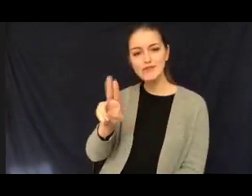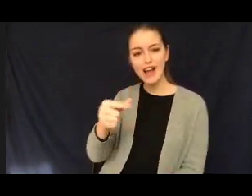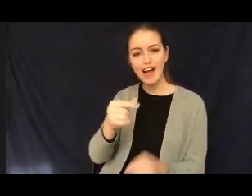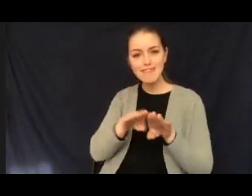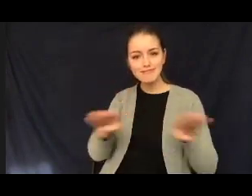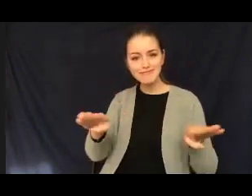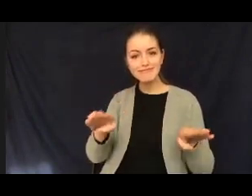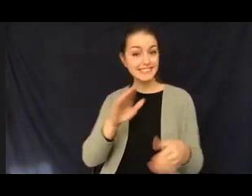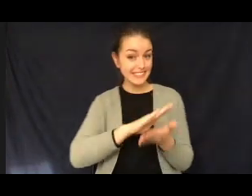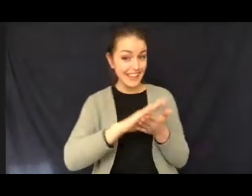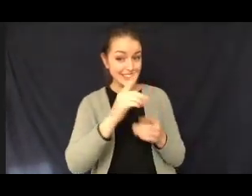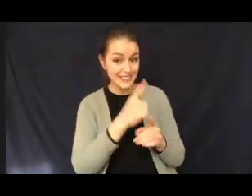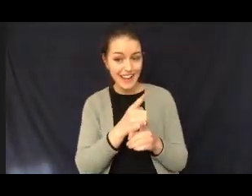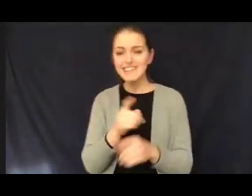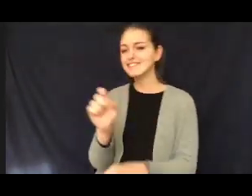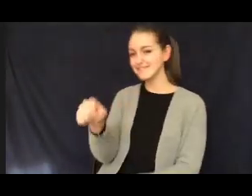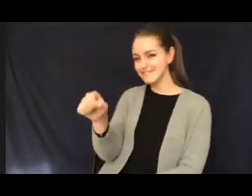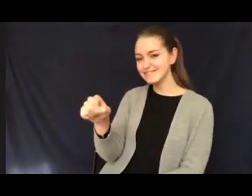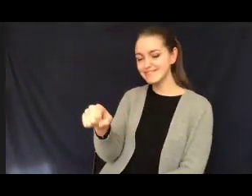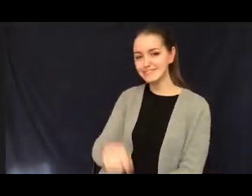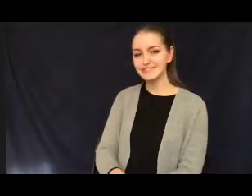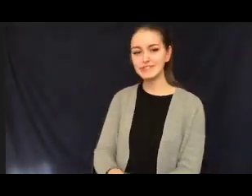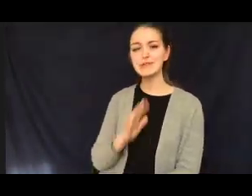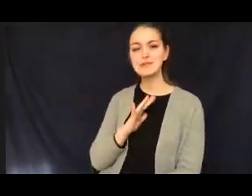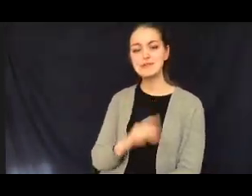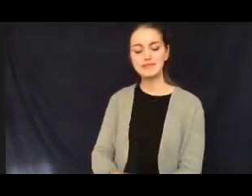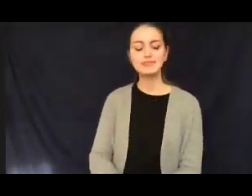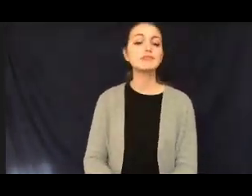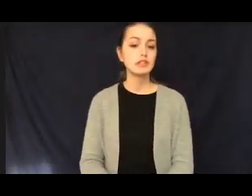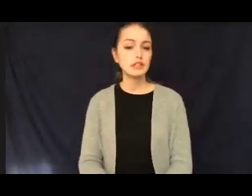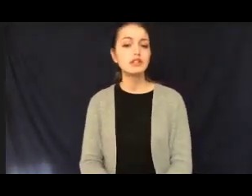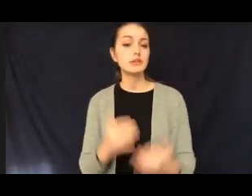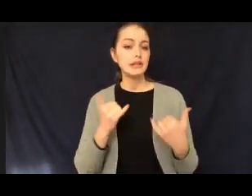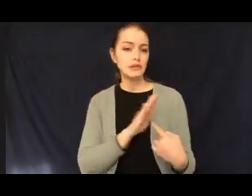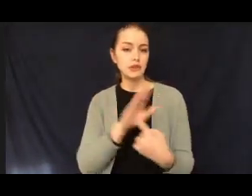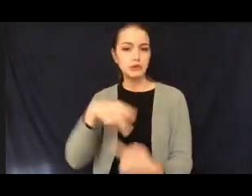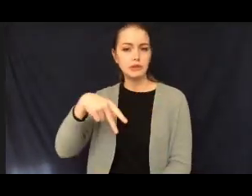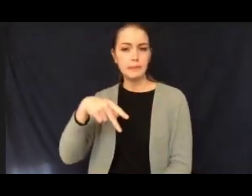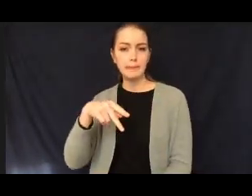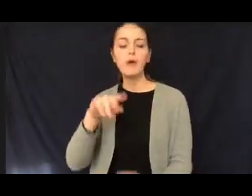nice. Very cool. So let me show you what a tutor room looks like.